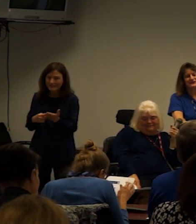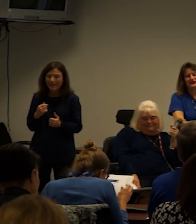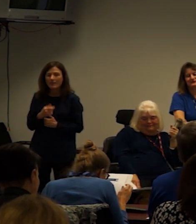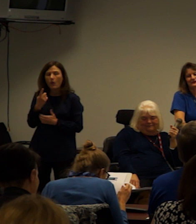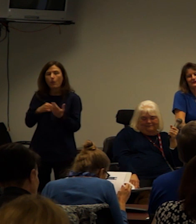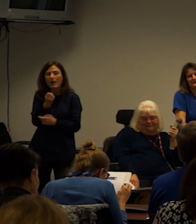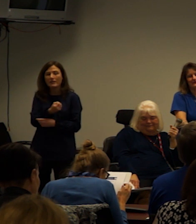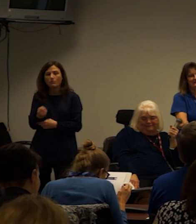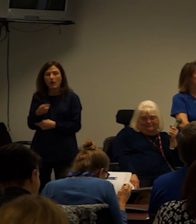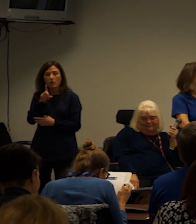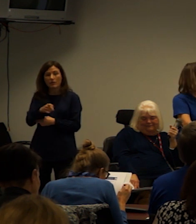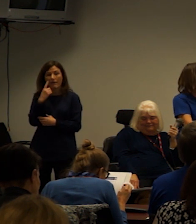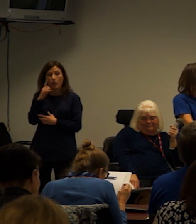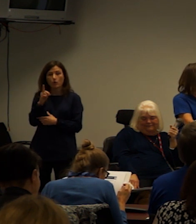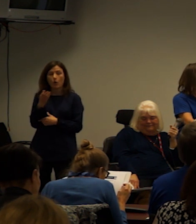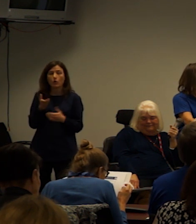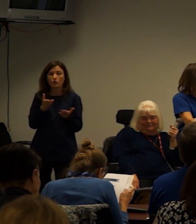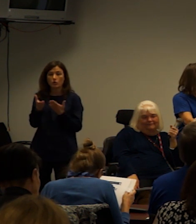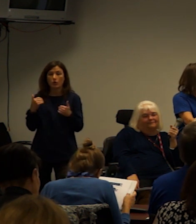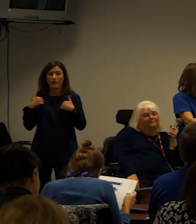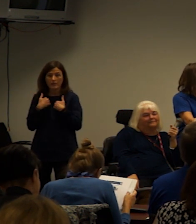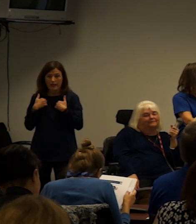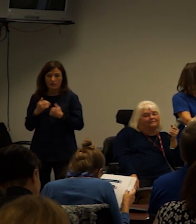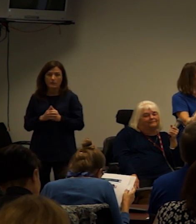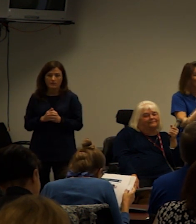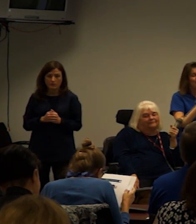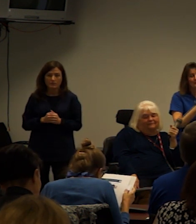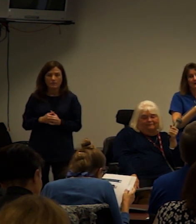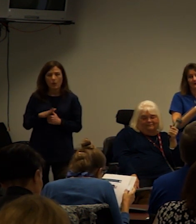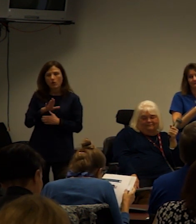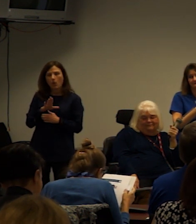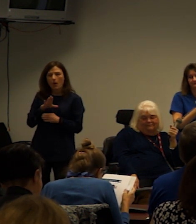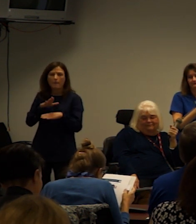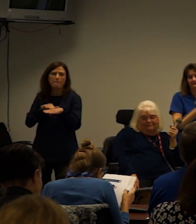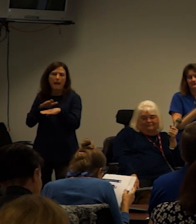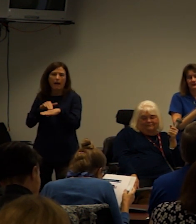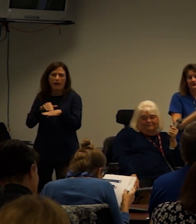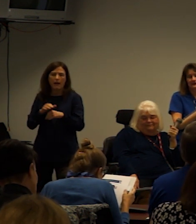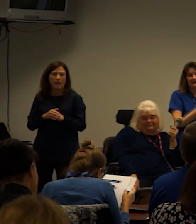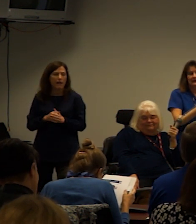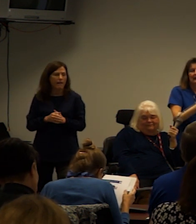supplies do you need for your service animal? Or your pet?